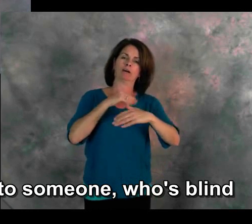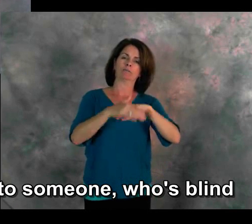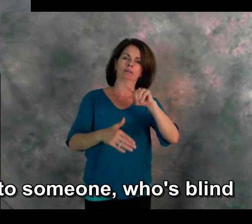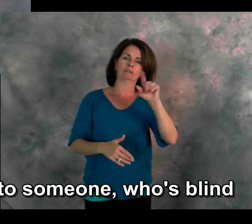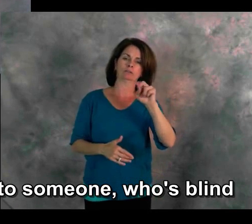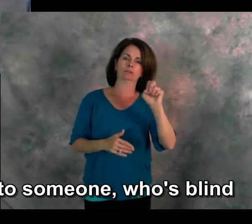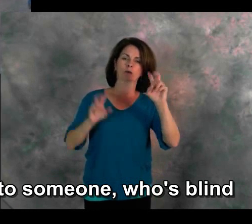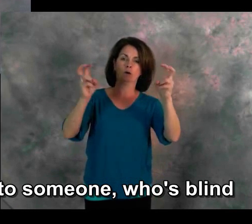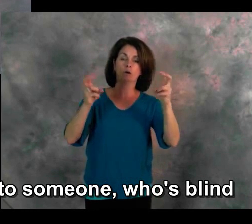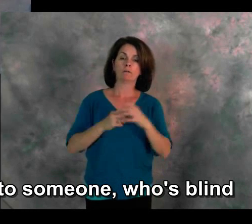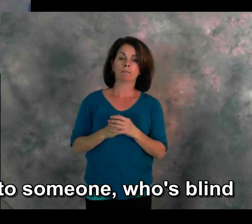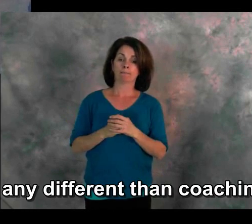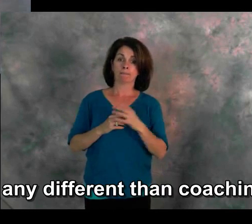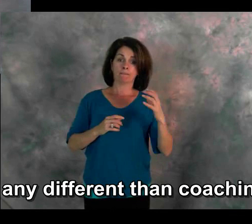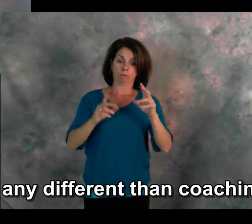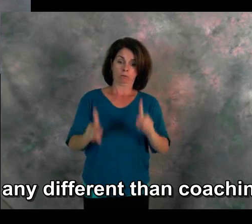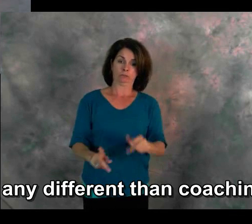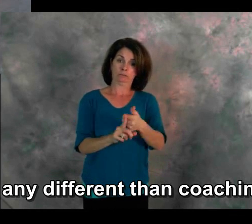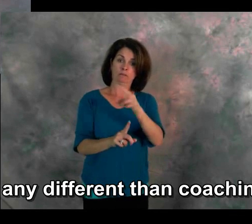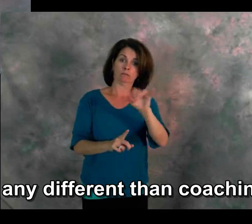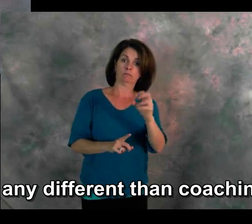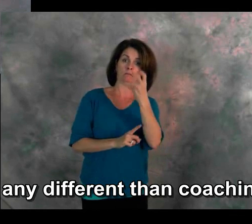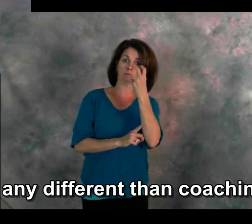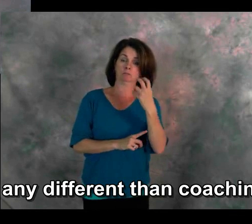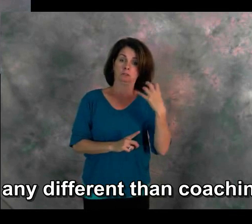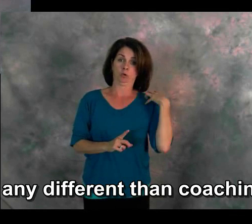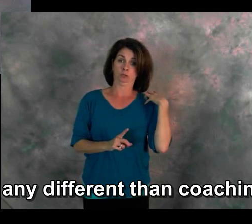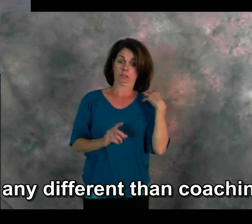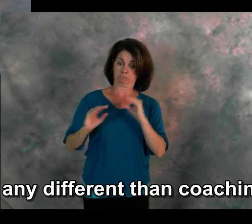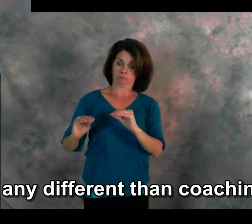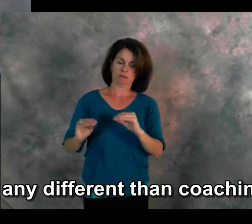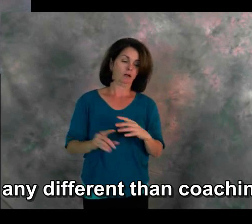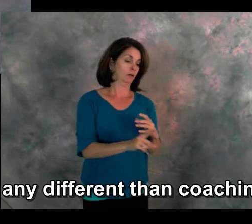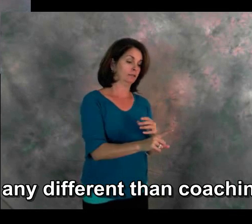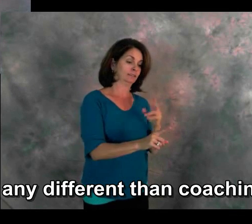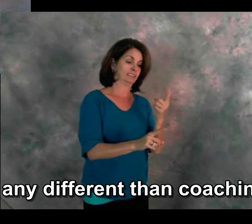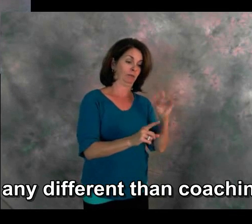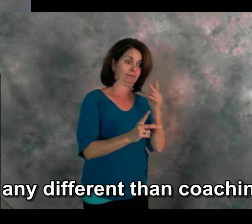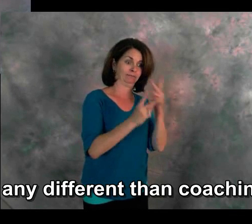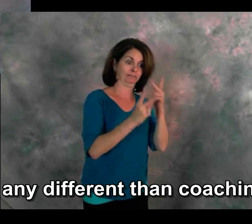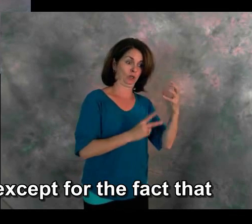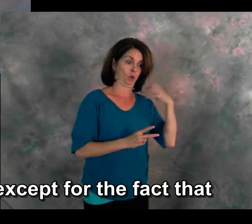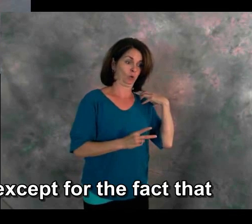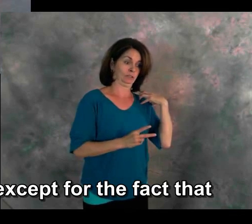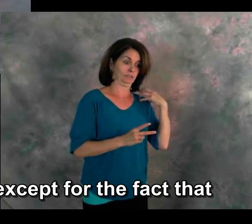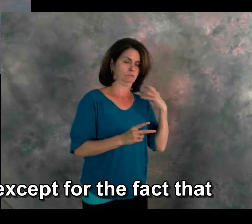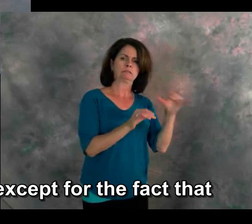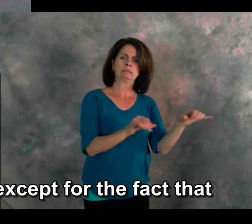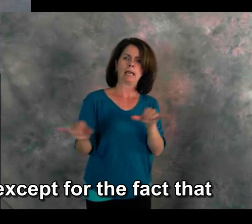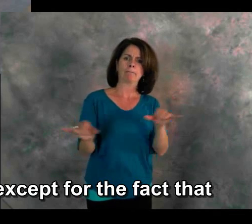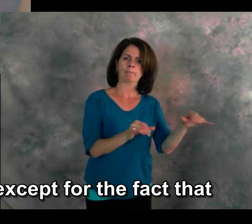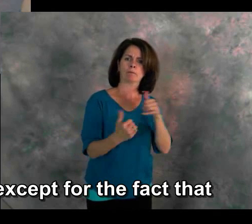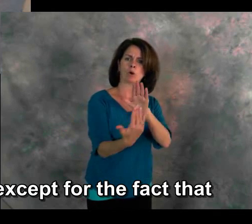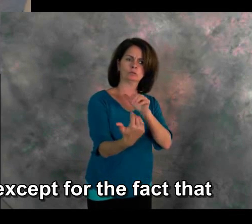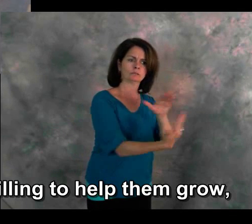Again, coaching someone who's blind and visually impaired isn't any different than coaching someone who's not,